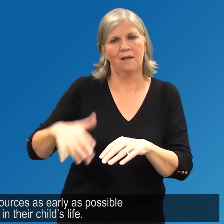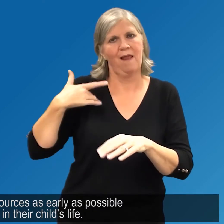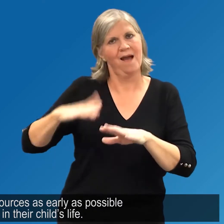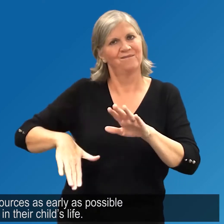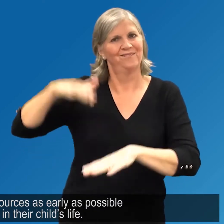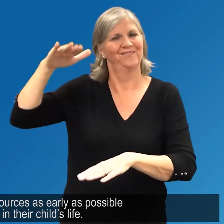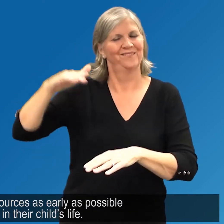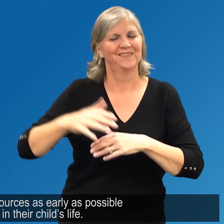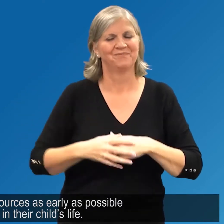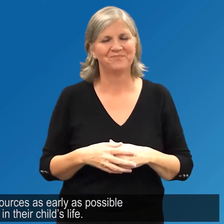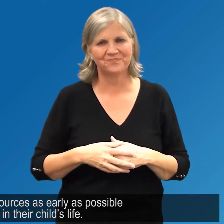possible in their child's life.